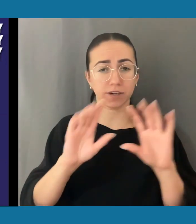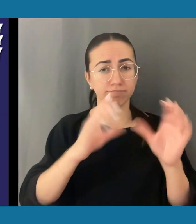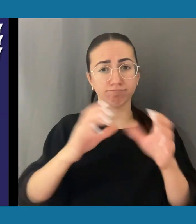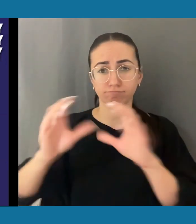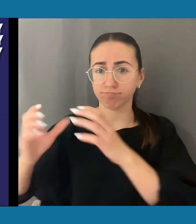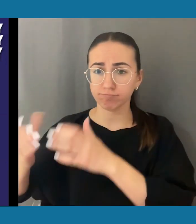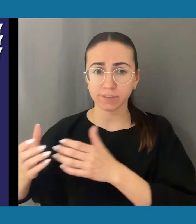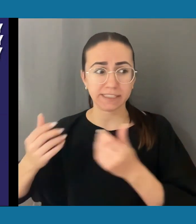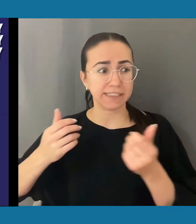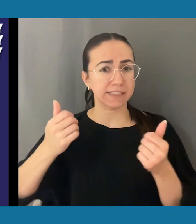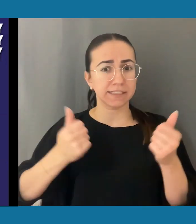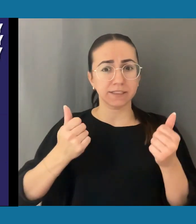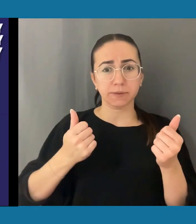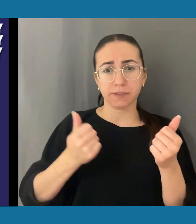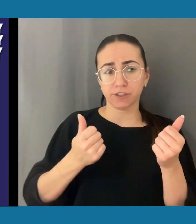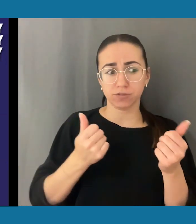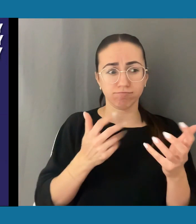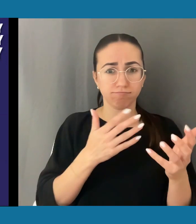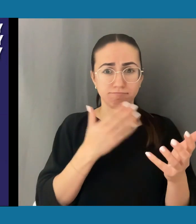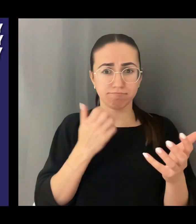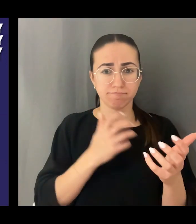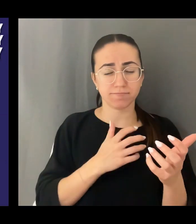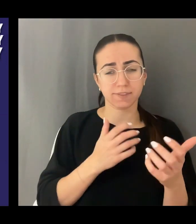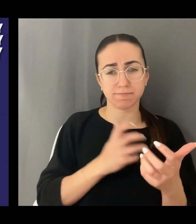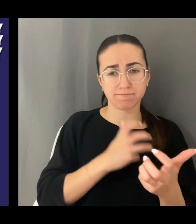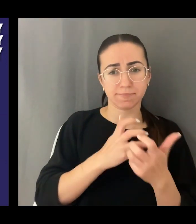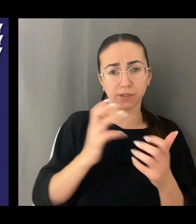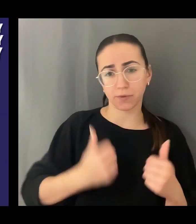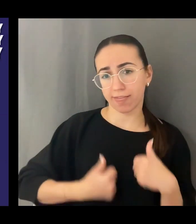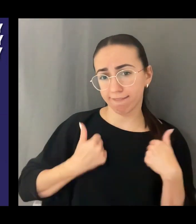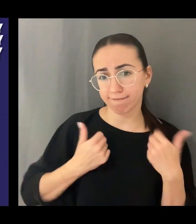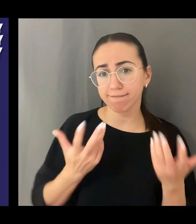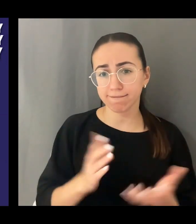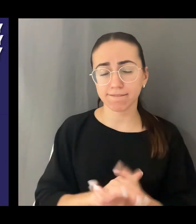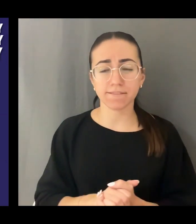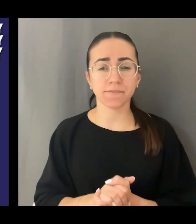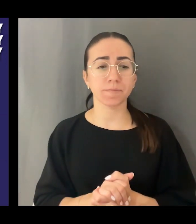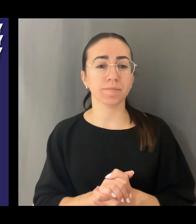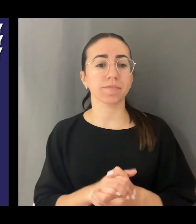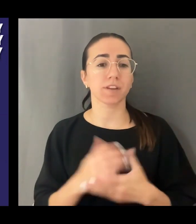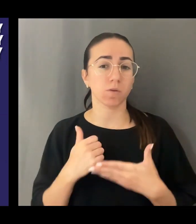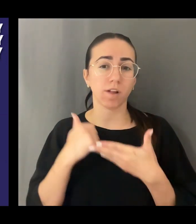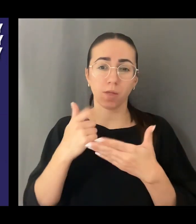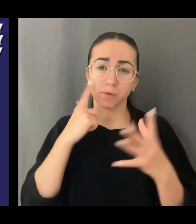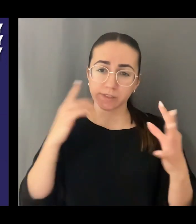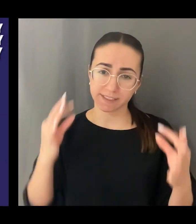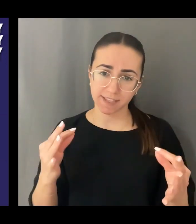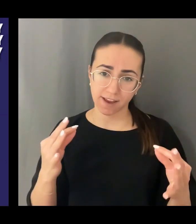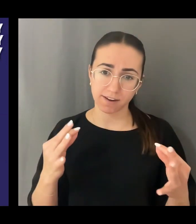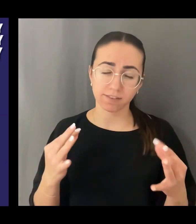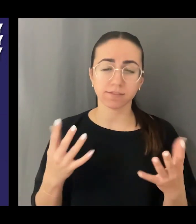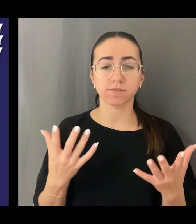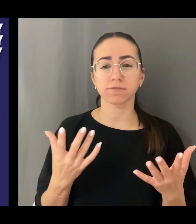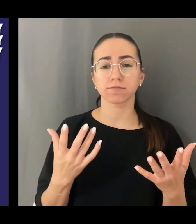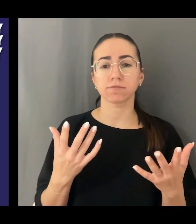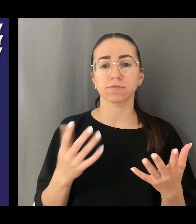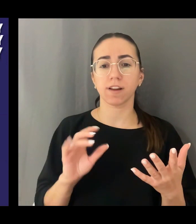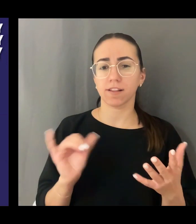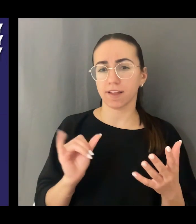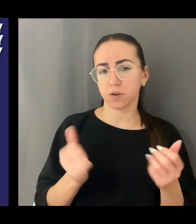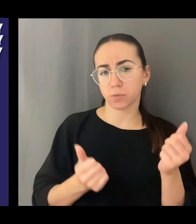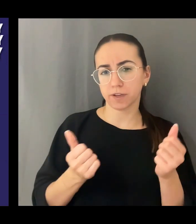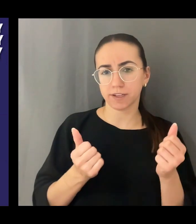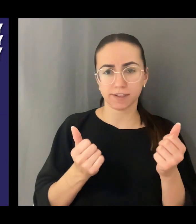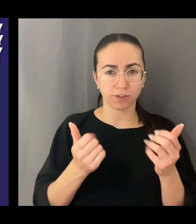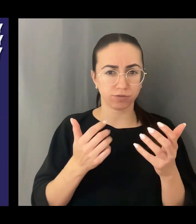see which areas supported decision making will work for you. And it can help you decide, you know, like I was talking about, the kind of package